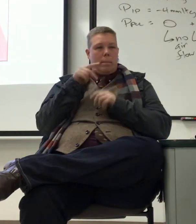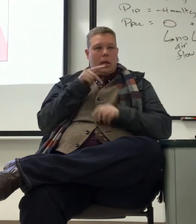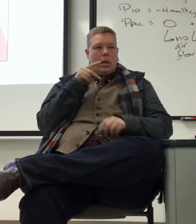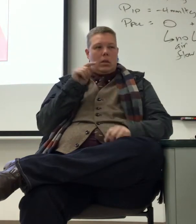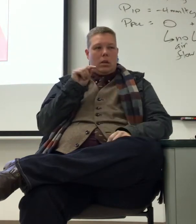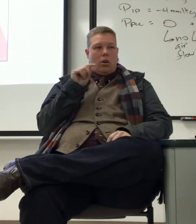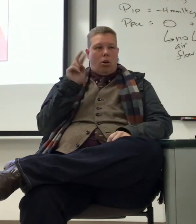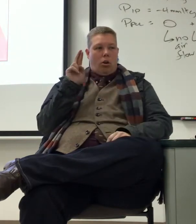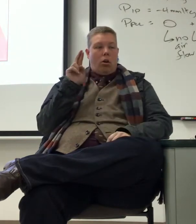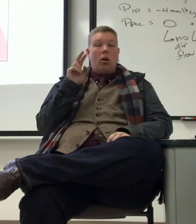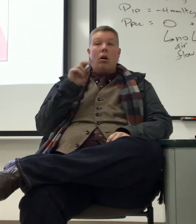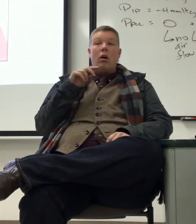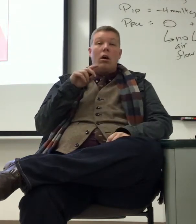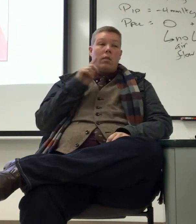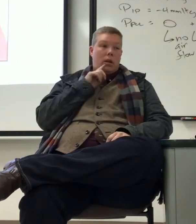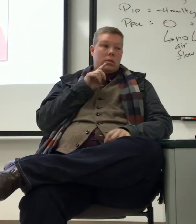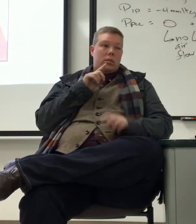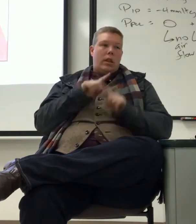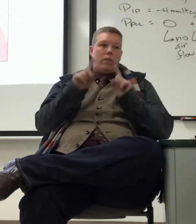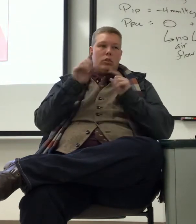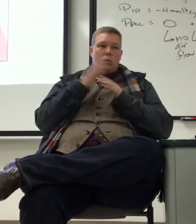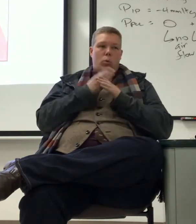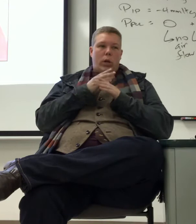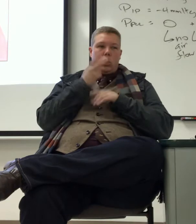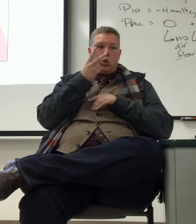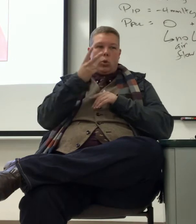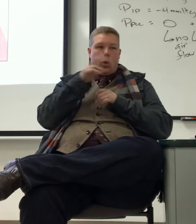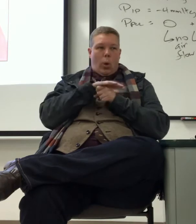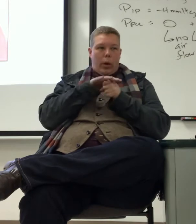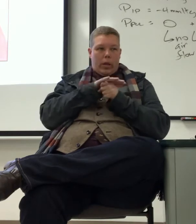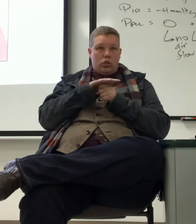two locations. When we talked about it in the